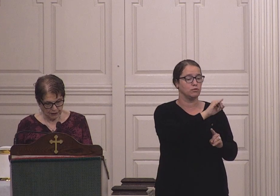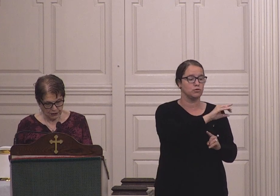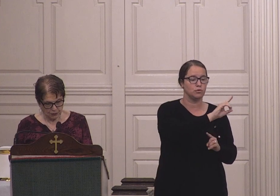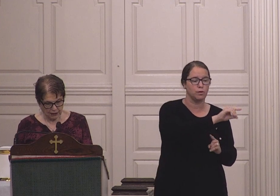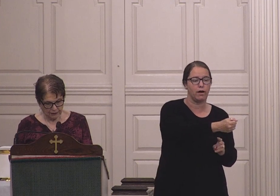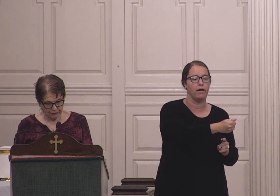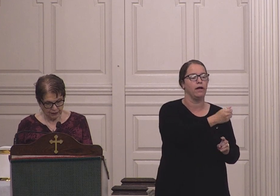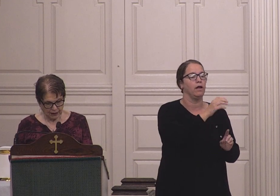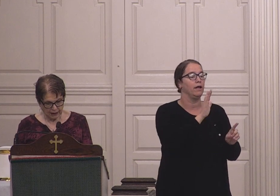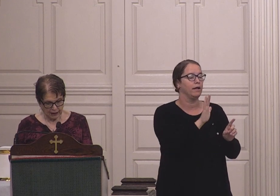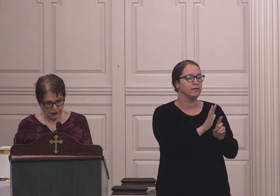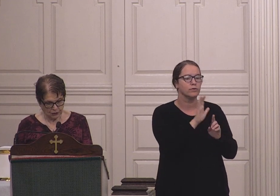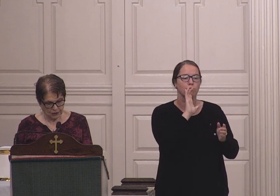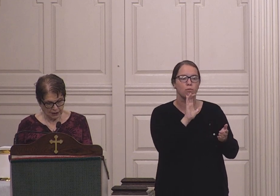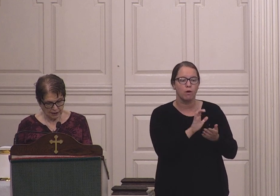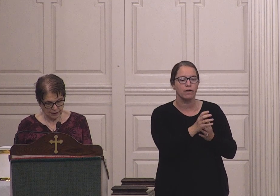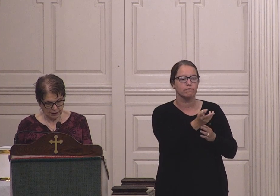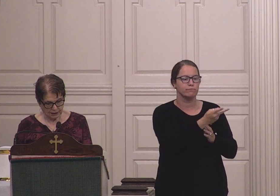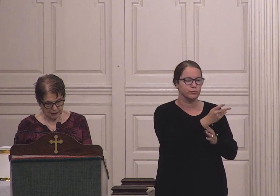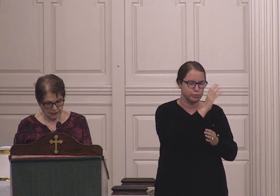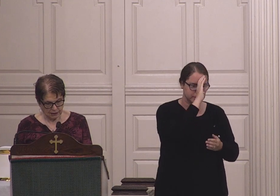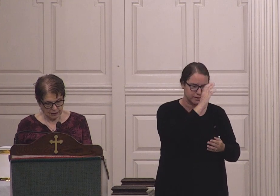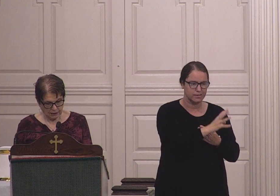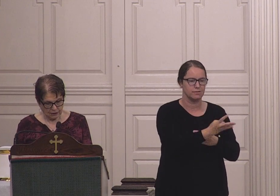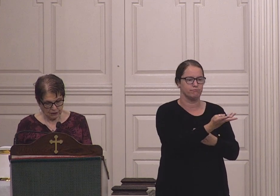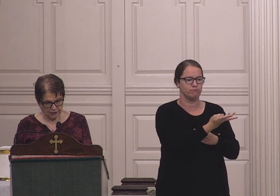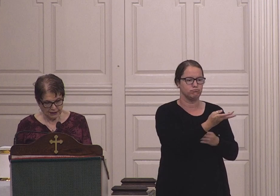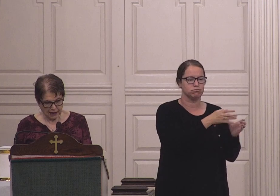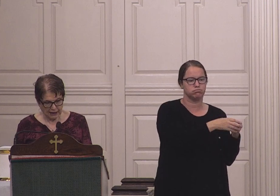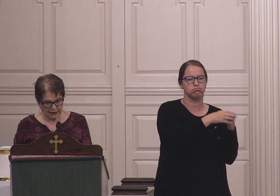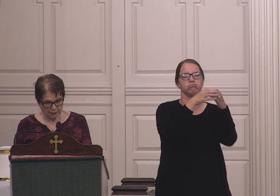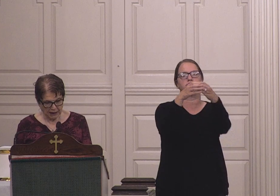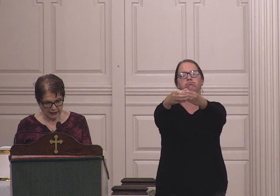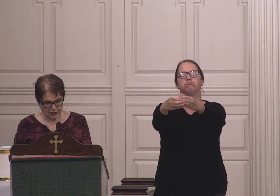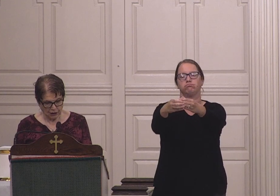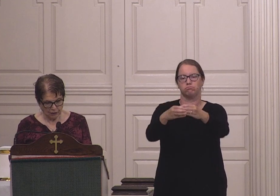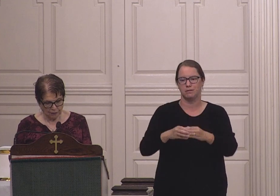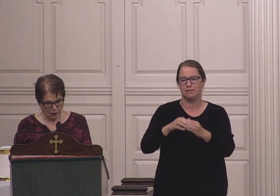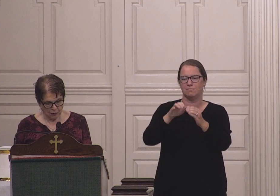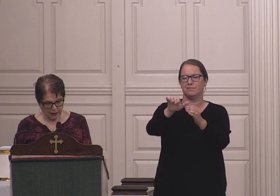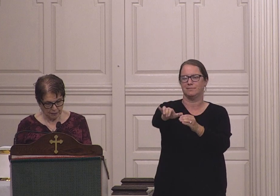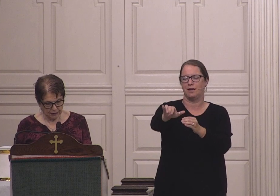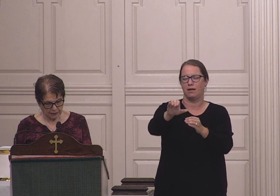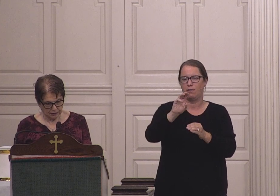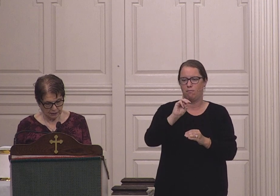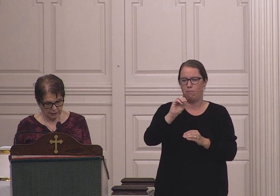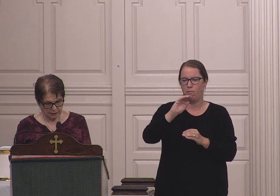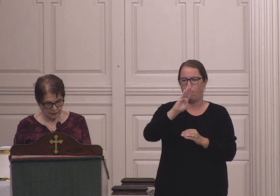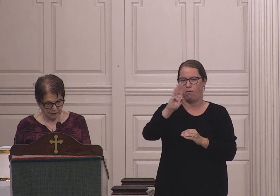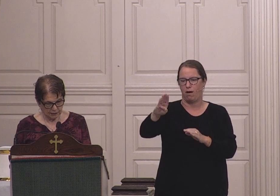departed with his wife and two sons to reside in the plateau of Moab.